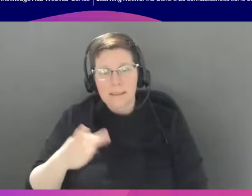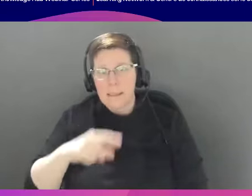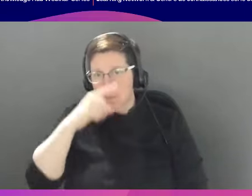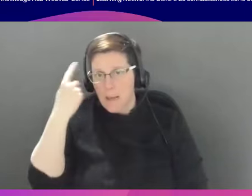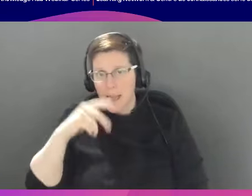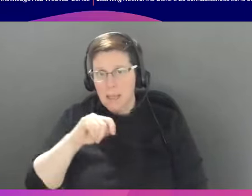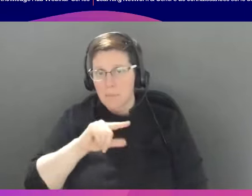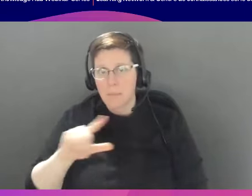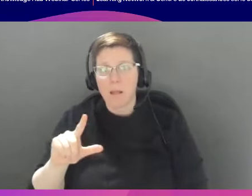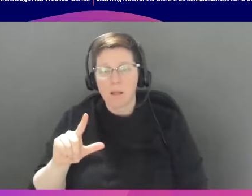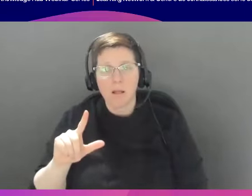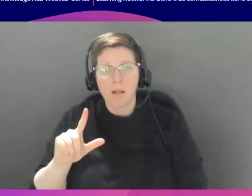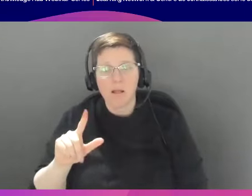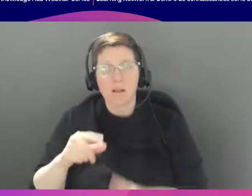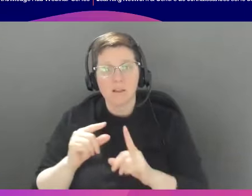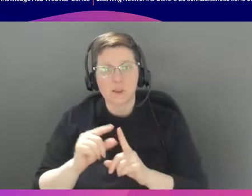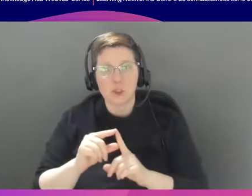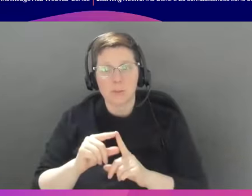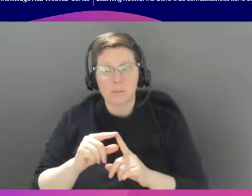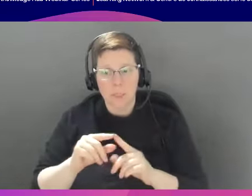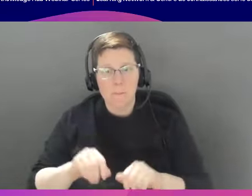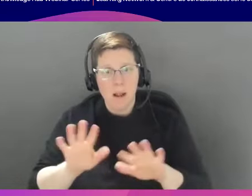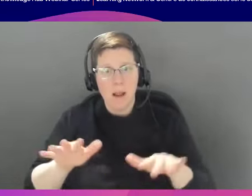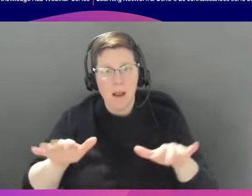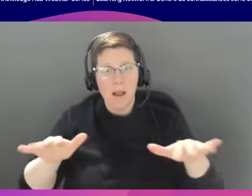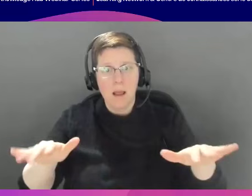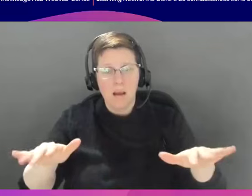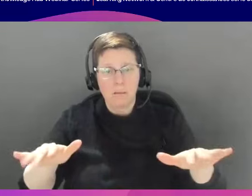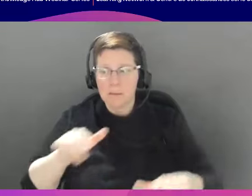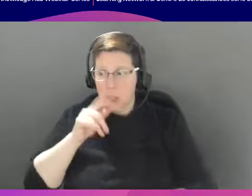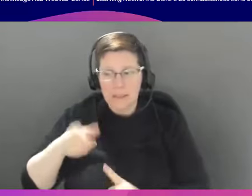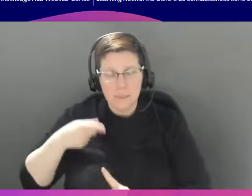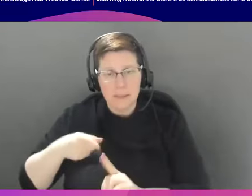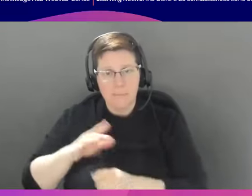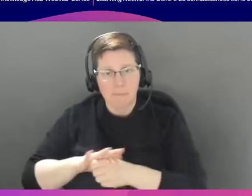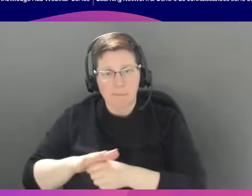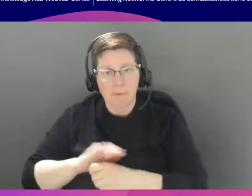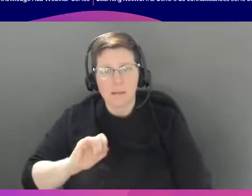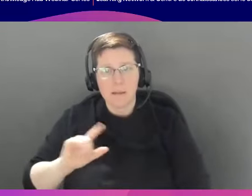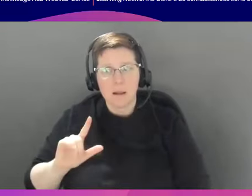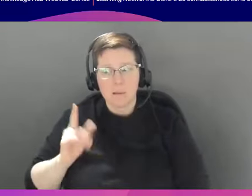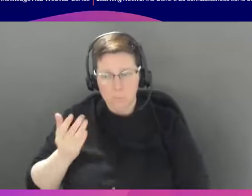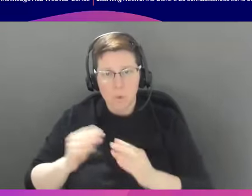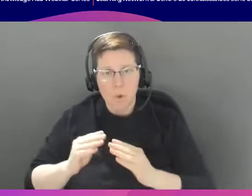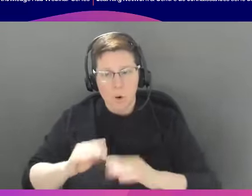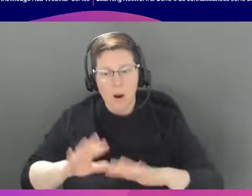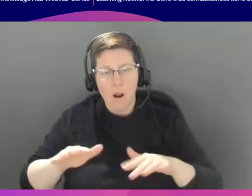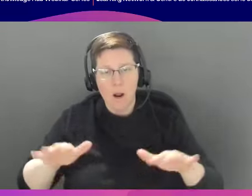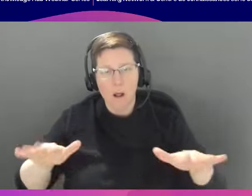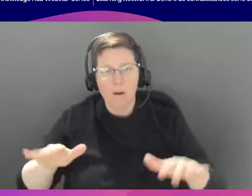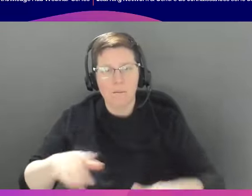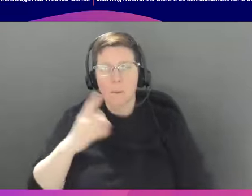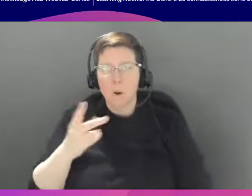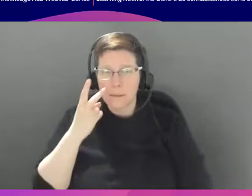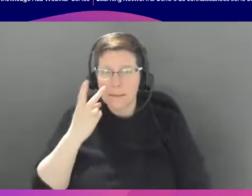pill as a common term now that is not used by only incels. And I see this always online on